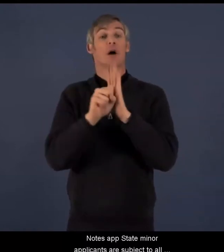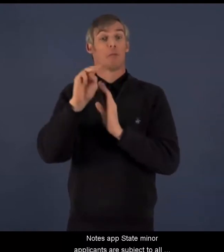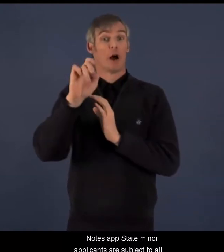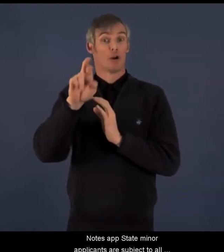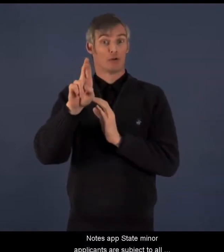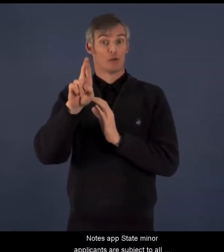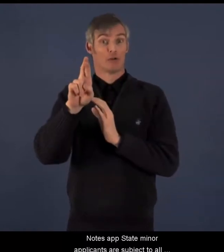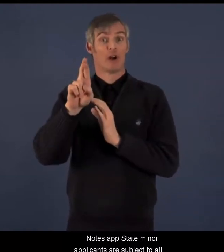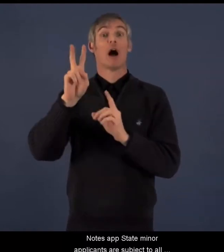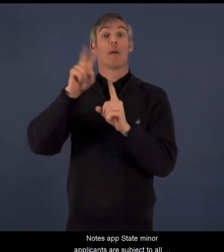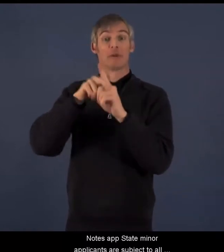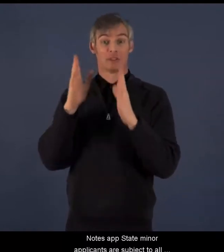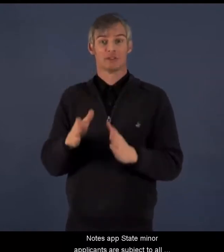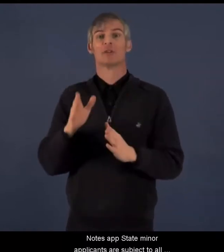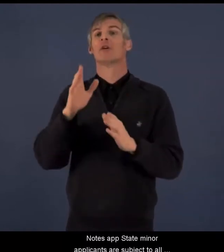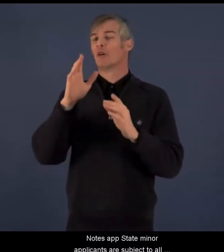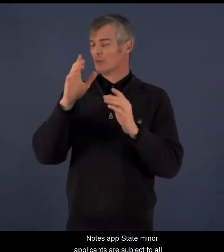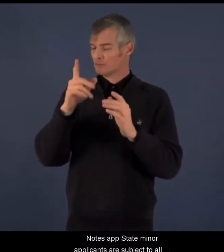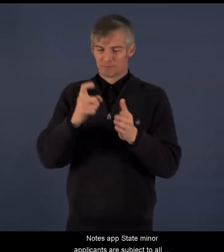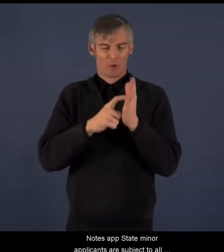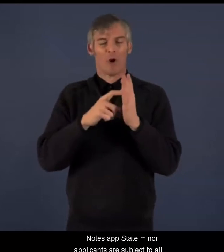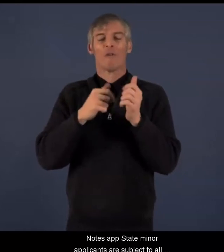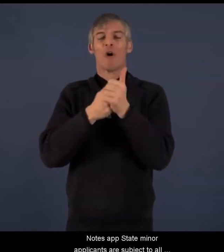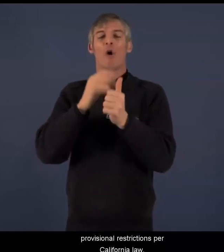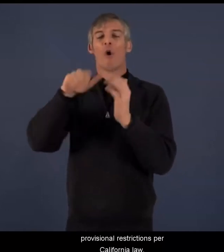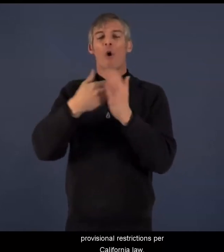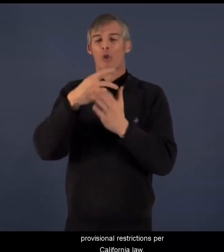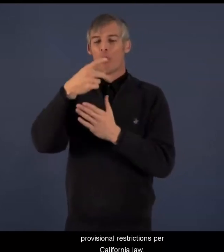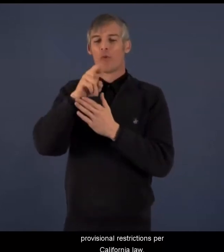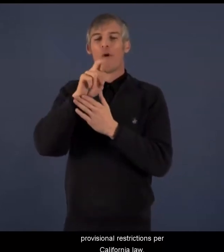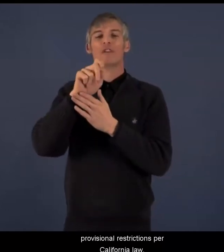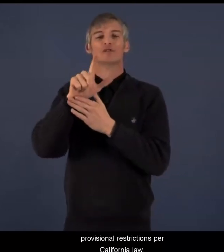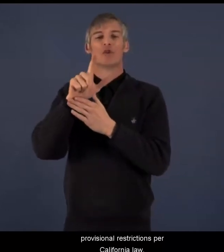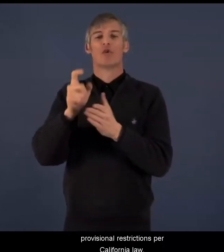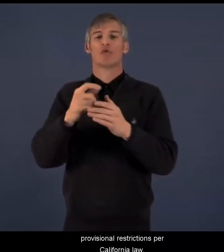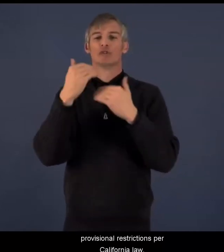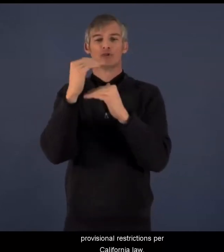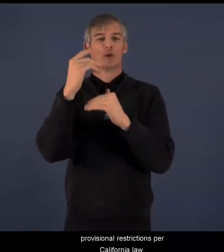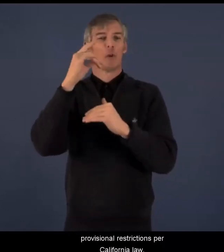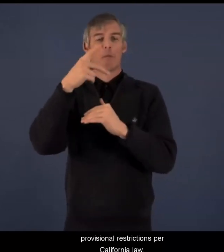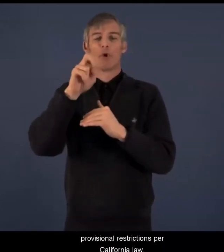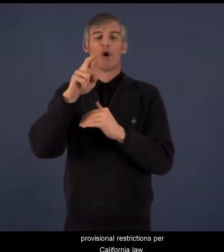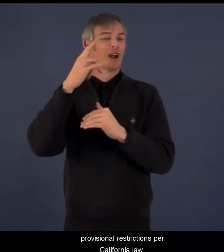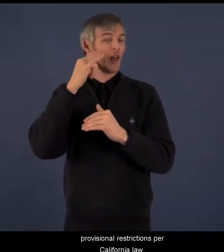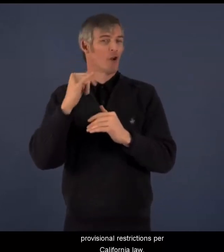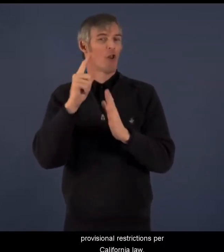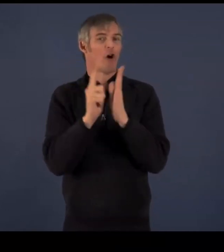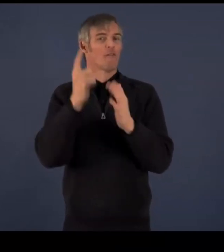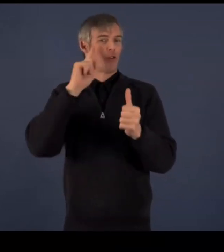Note: out-of-state minor applicants are subject to all provisional restrictions per California law for